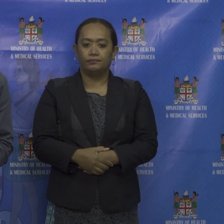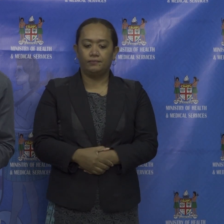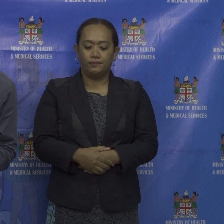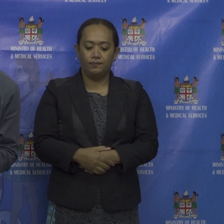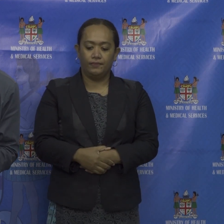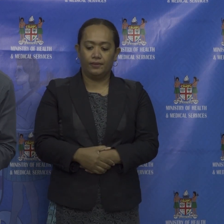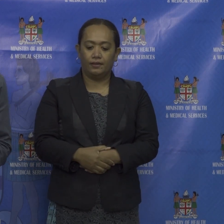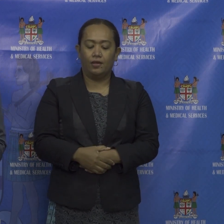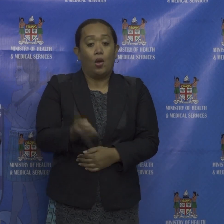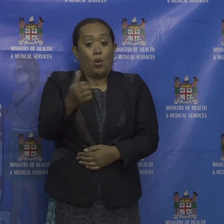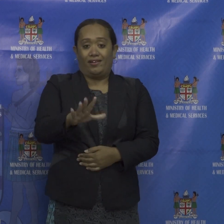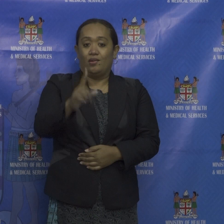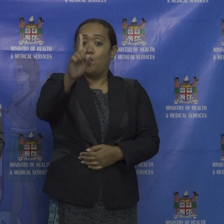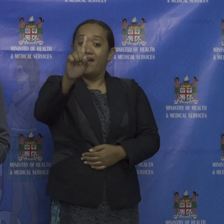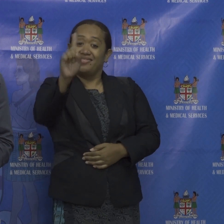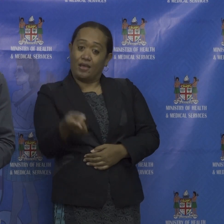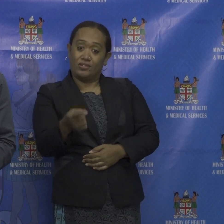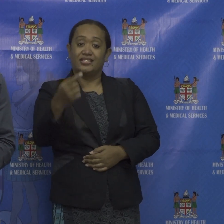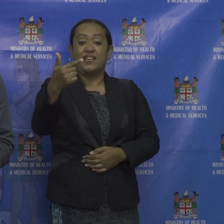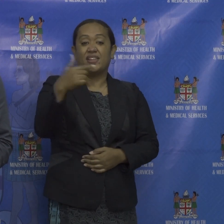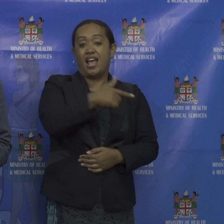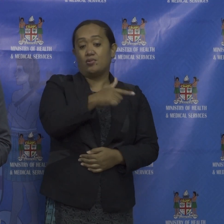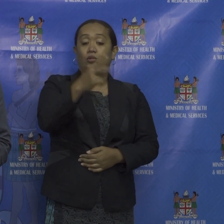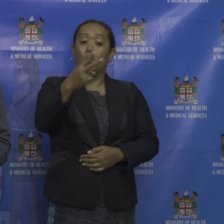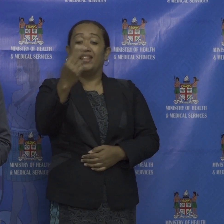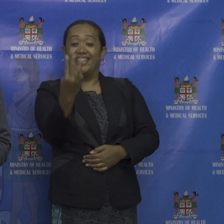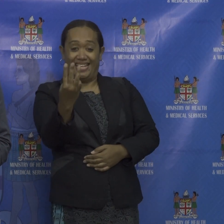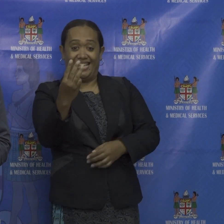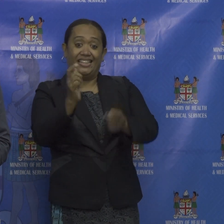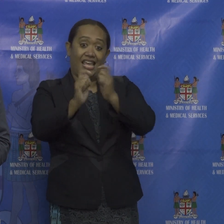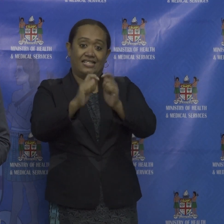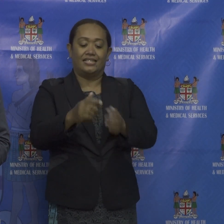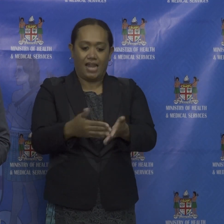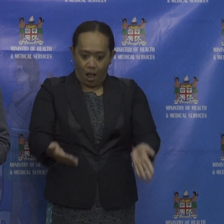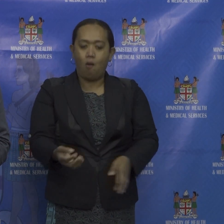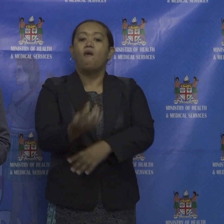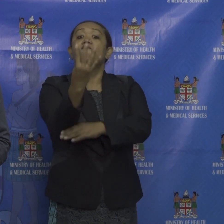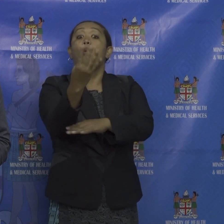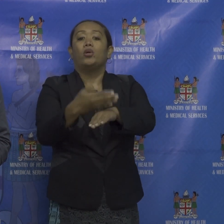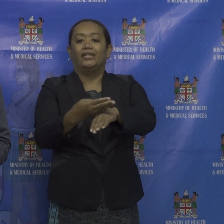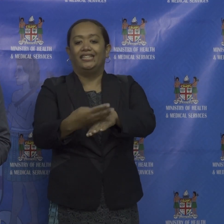After another 1,723 tests, we have confirmed 4 new cases of COVID-19.